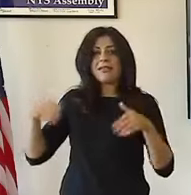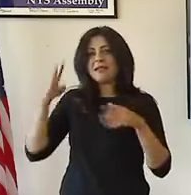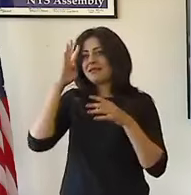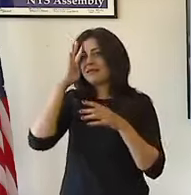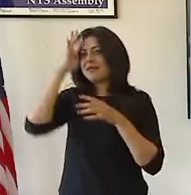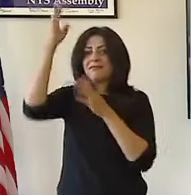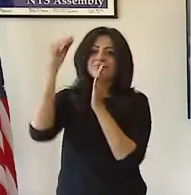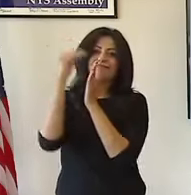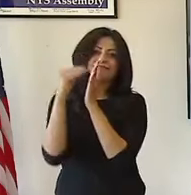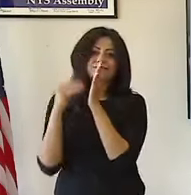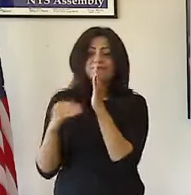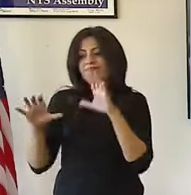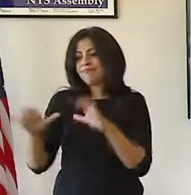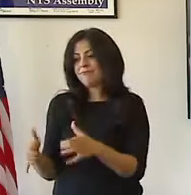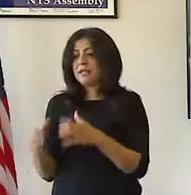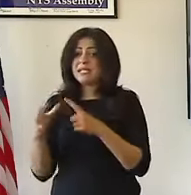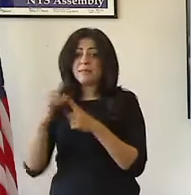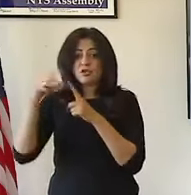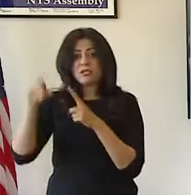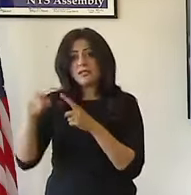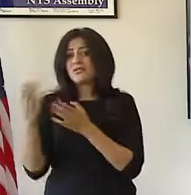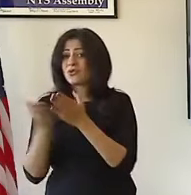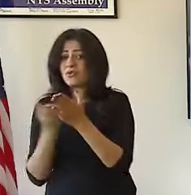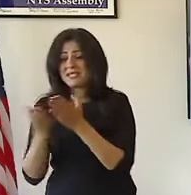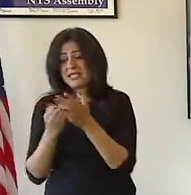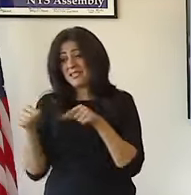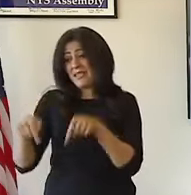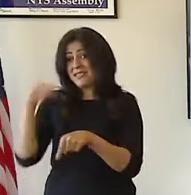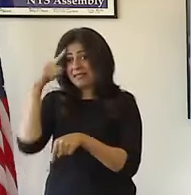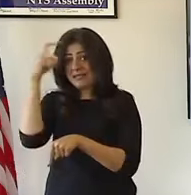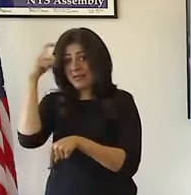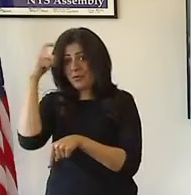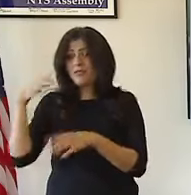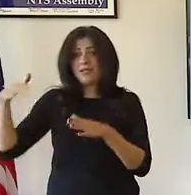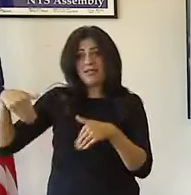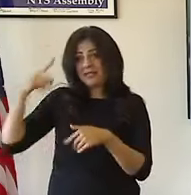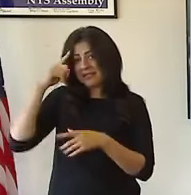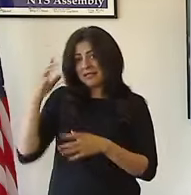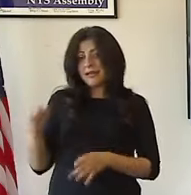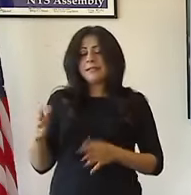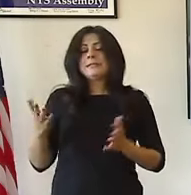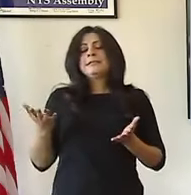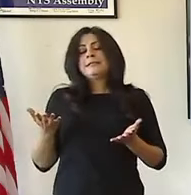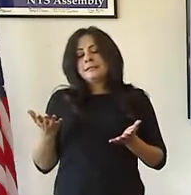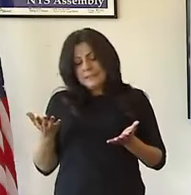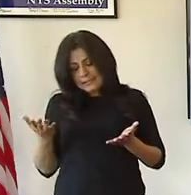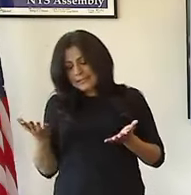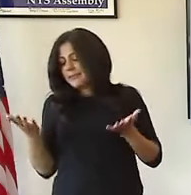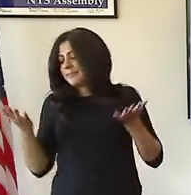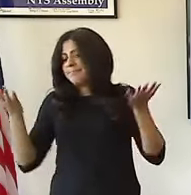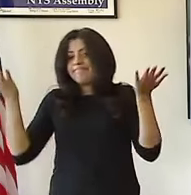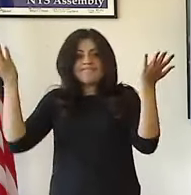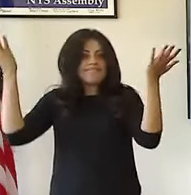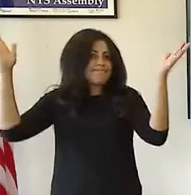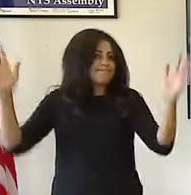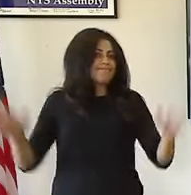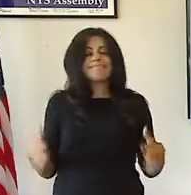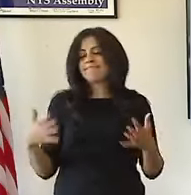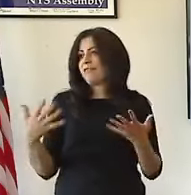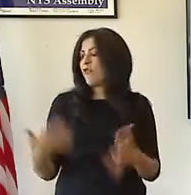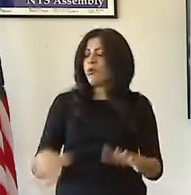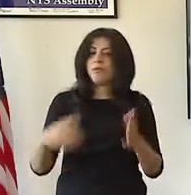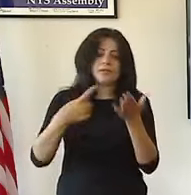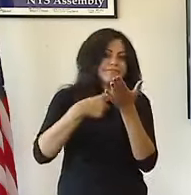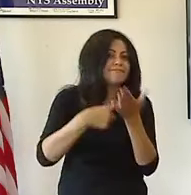protocols and guidances for special education services this summer. I don't I've talked to many of